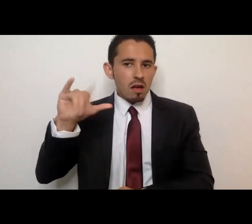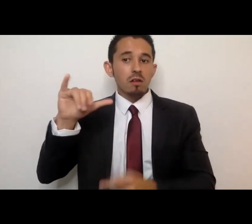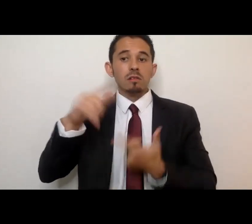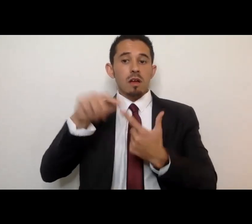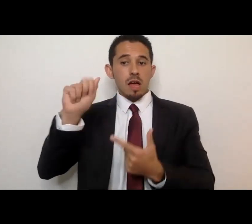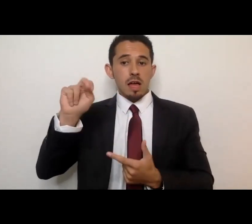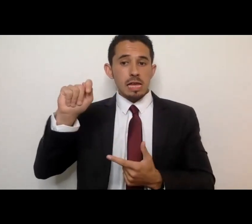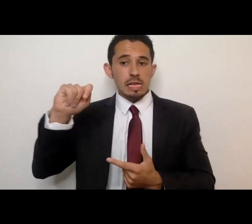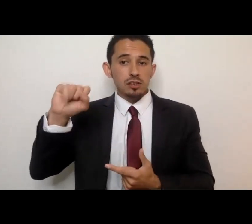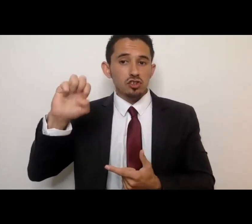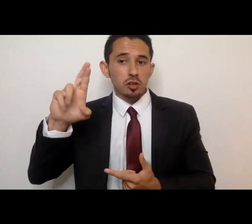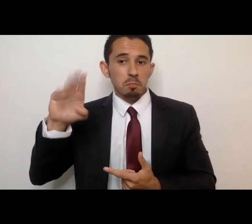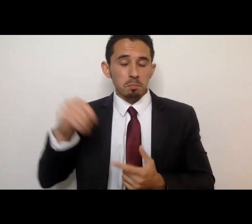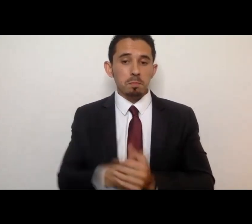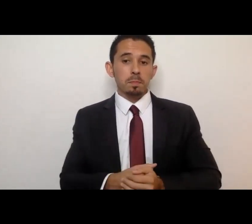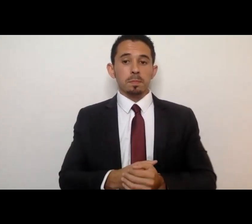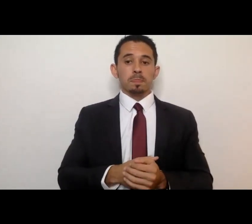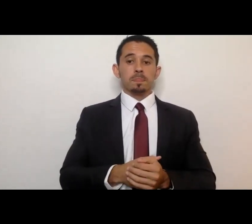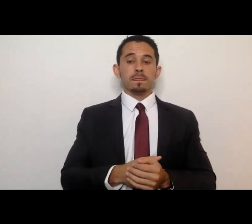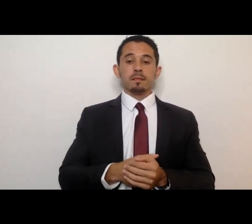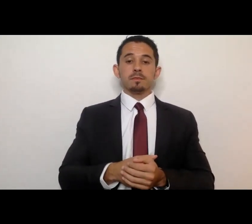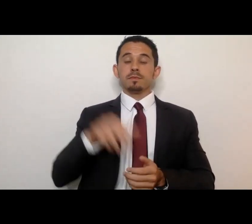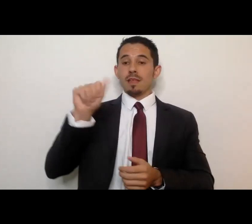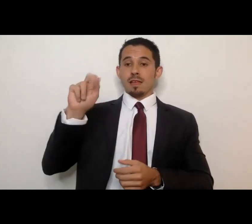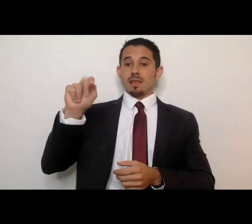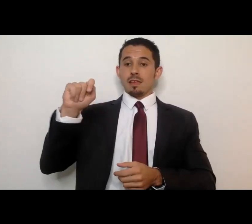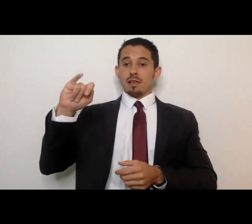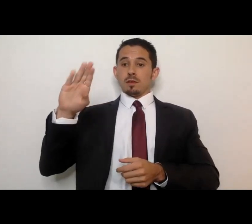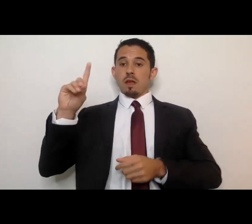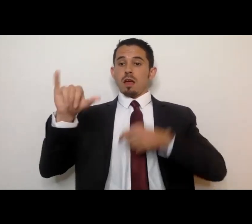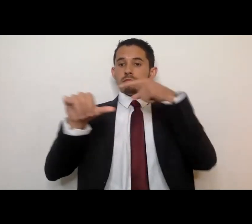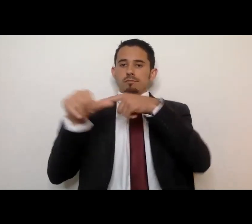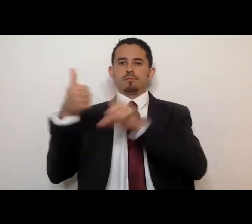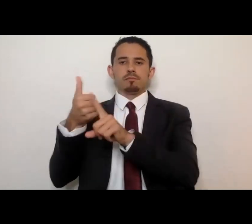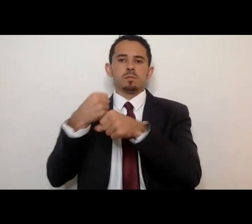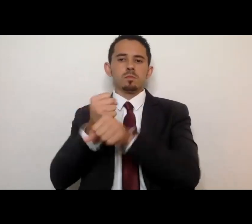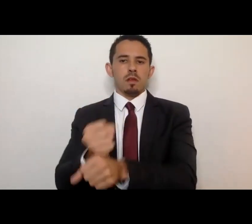what you want to analyze, either an antibody or antiserum.